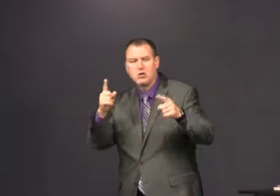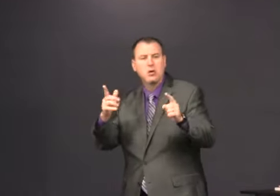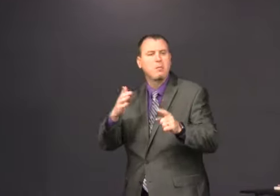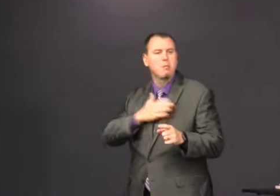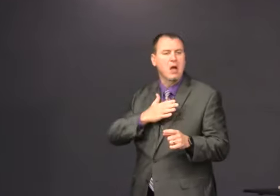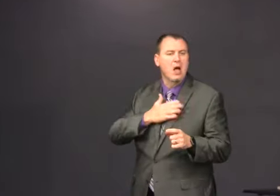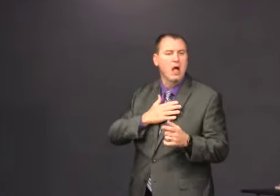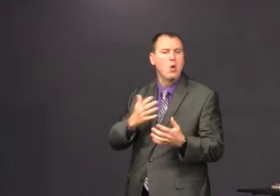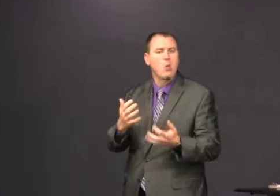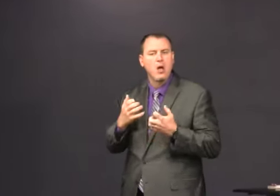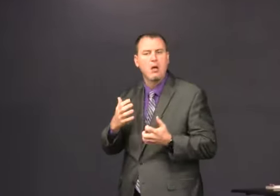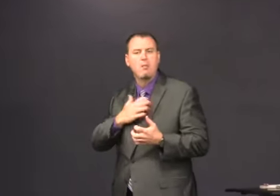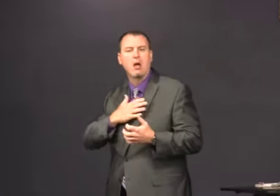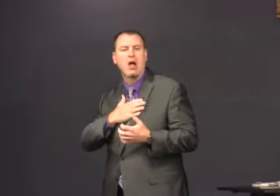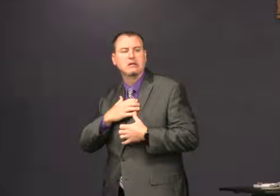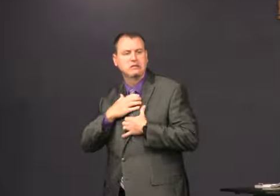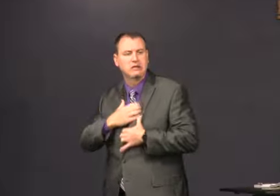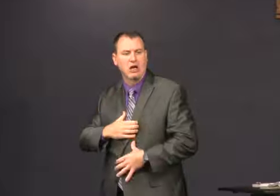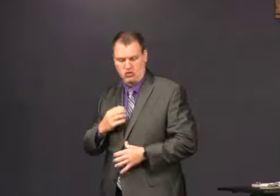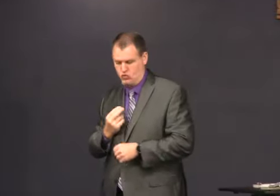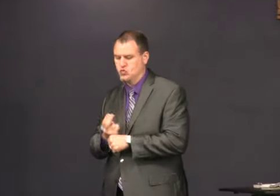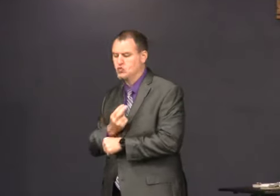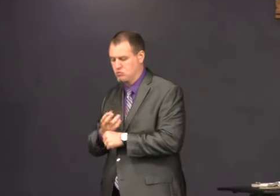I'm going to use my skills for my own success.